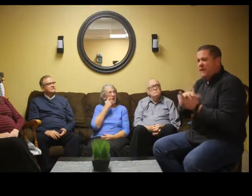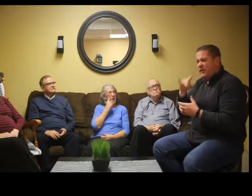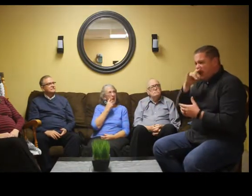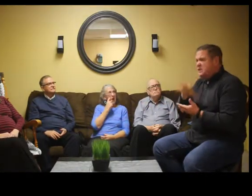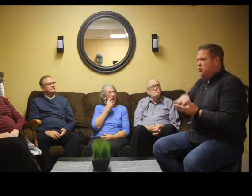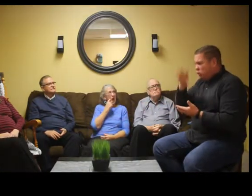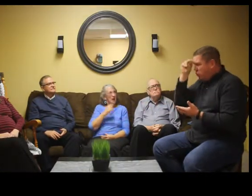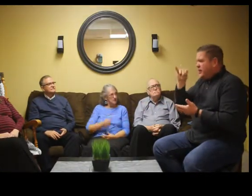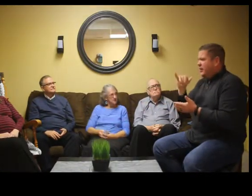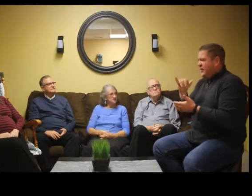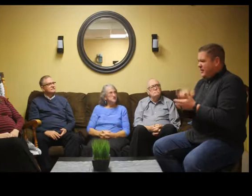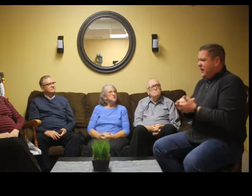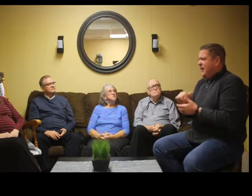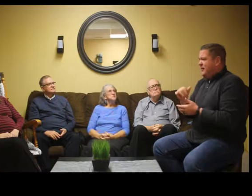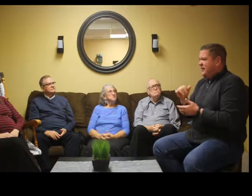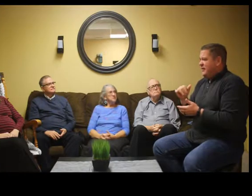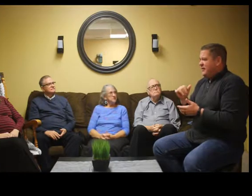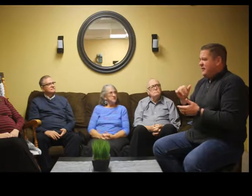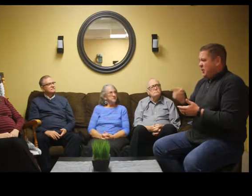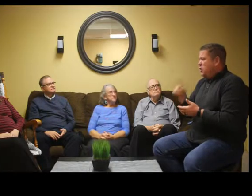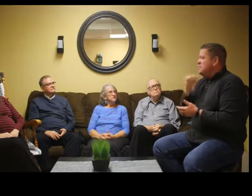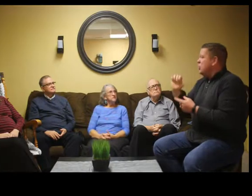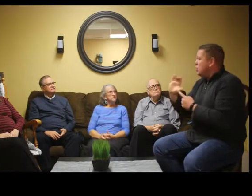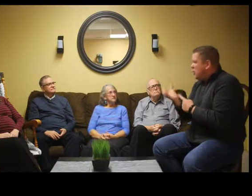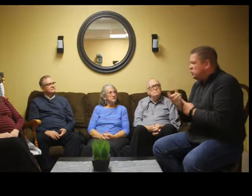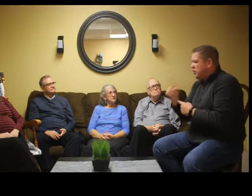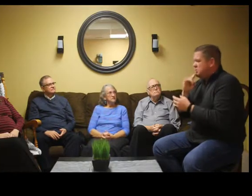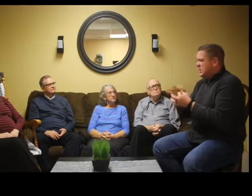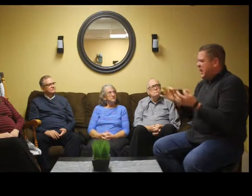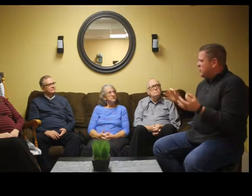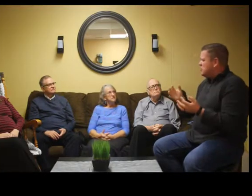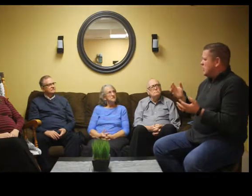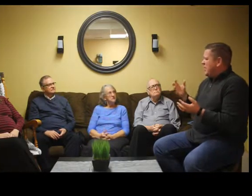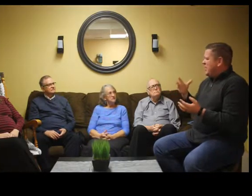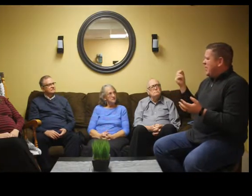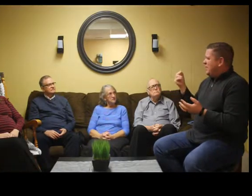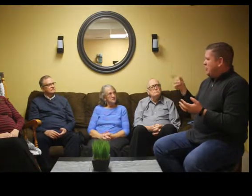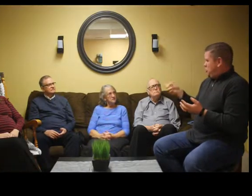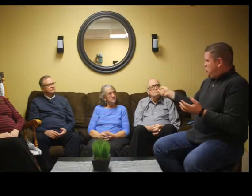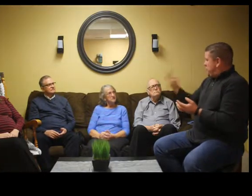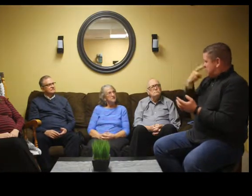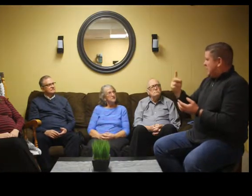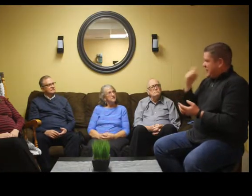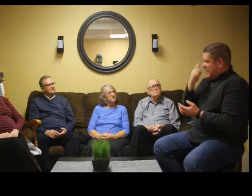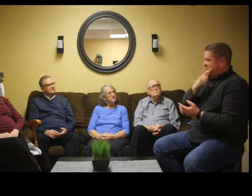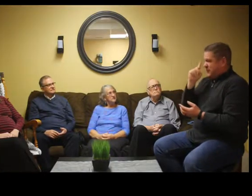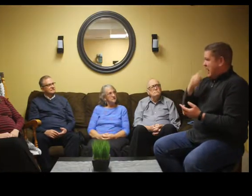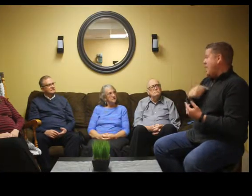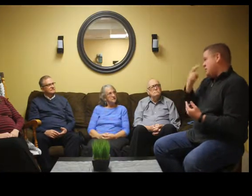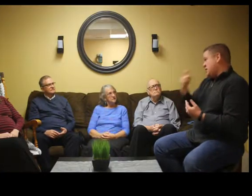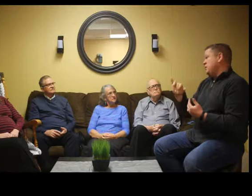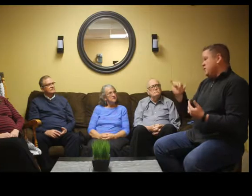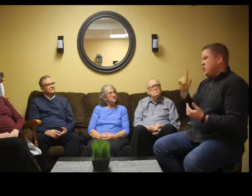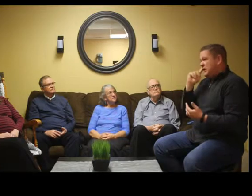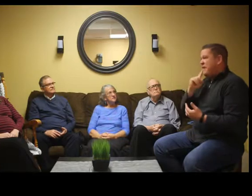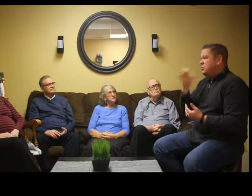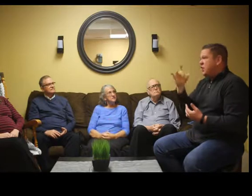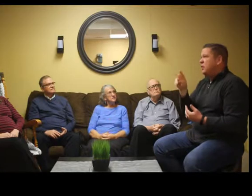and kids have learned that there is a culture, there's a language, and you've seen it in the eyes of it. I've seen it too. A deaf child